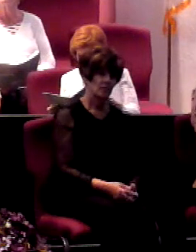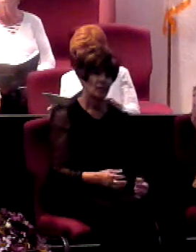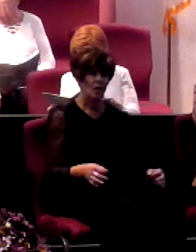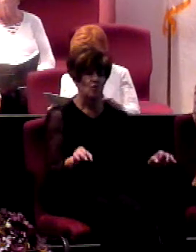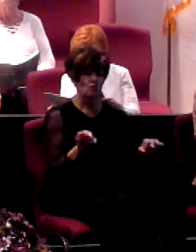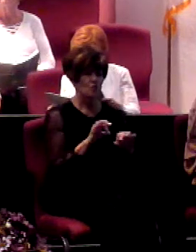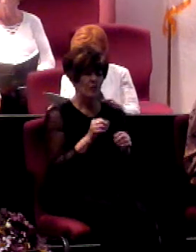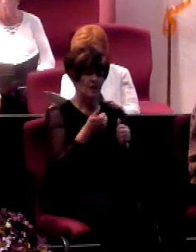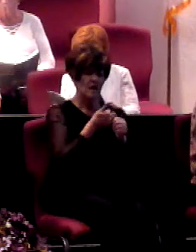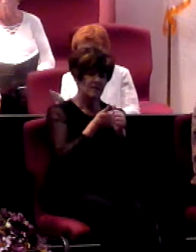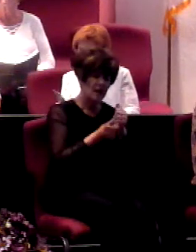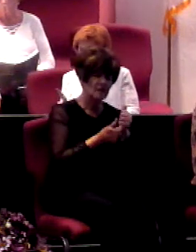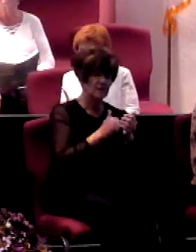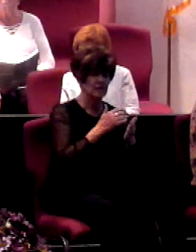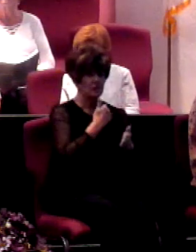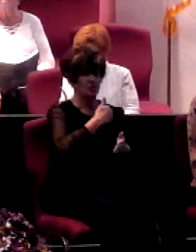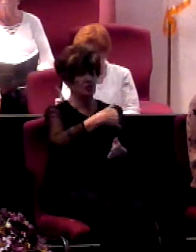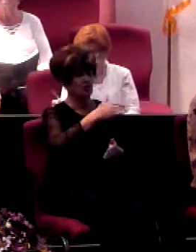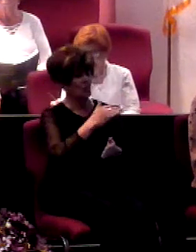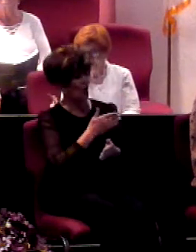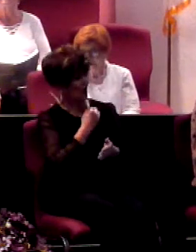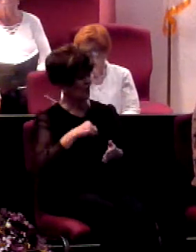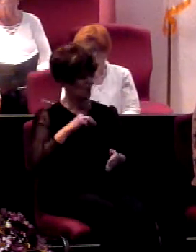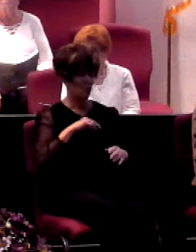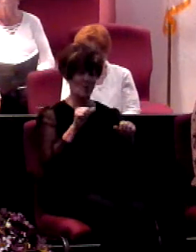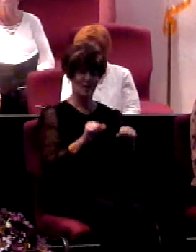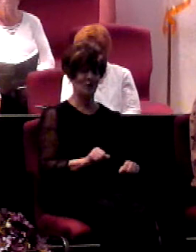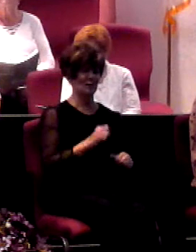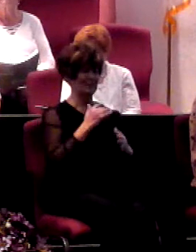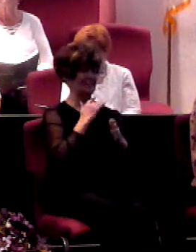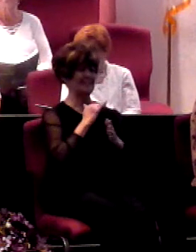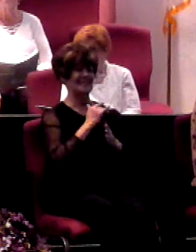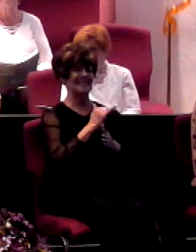Worthy of every song we could ever sing.